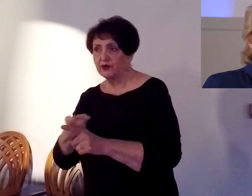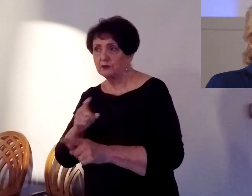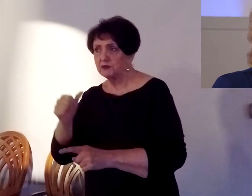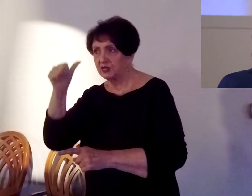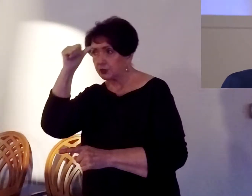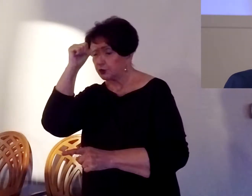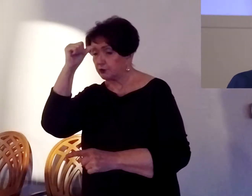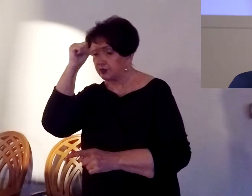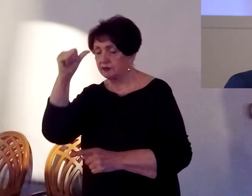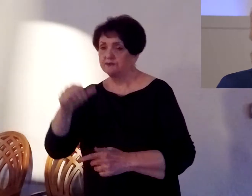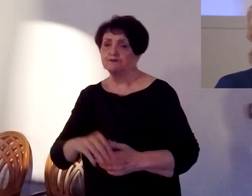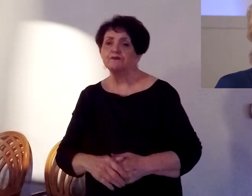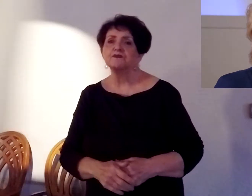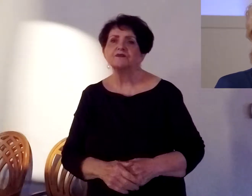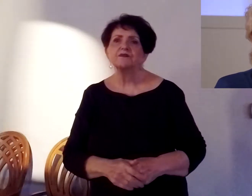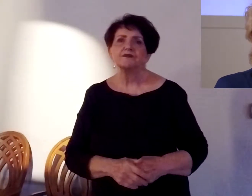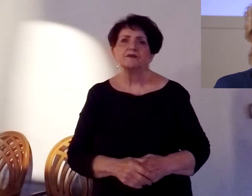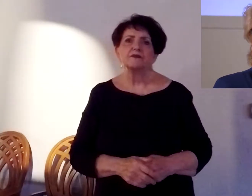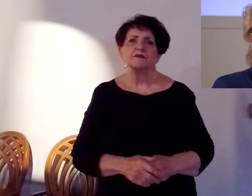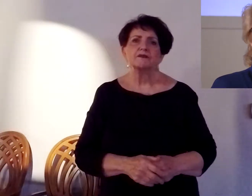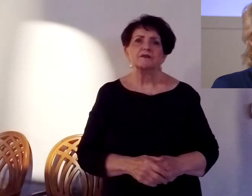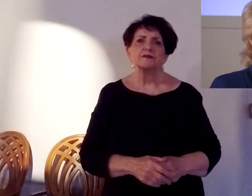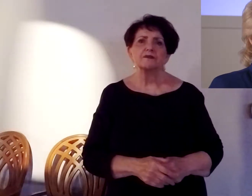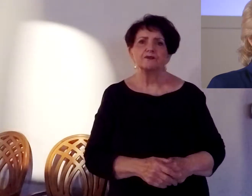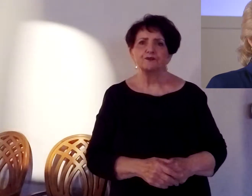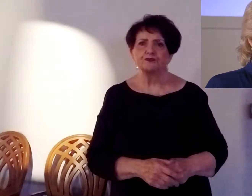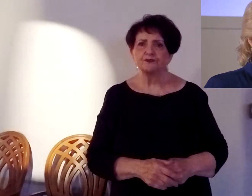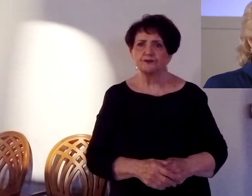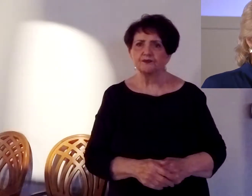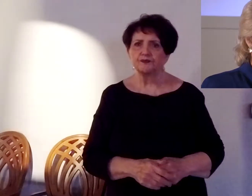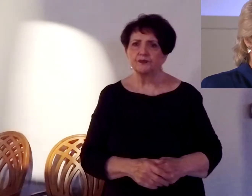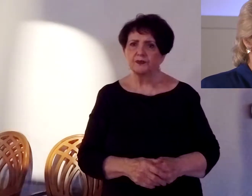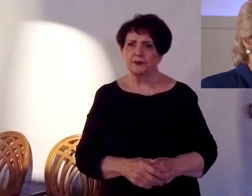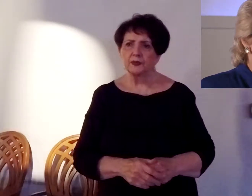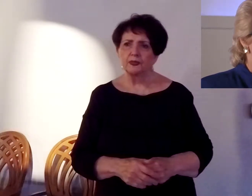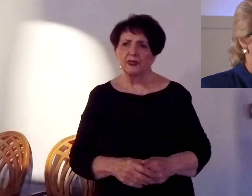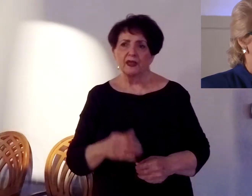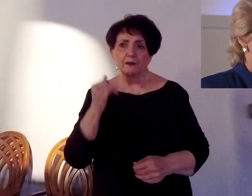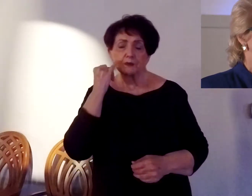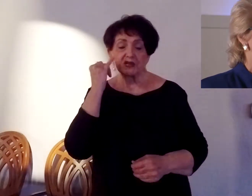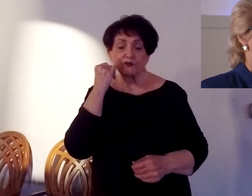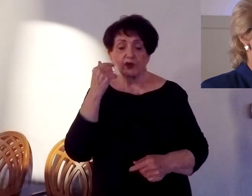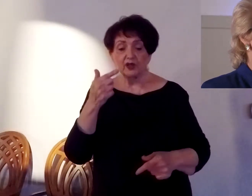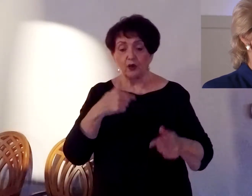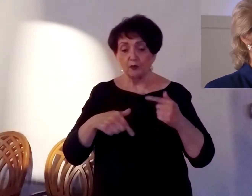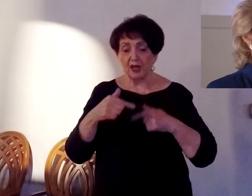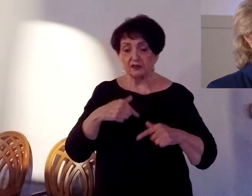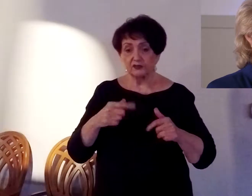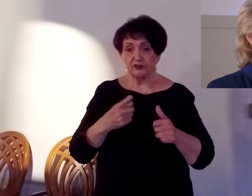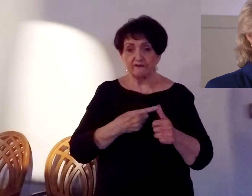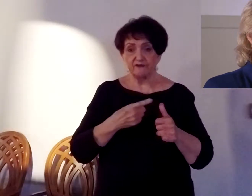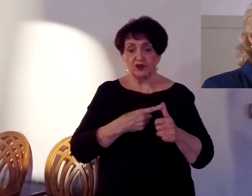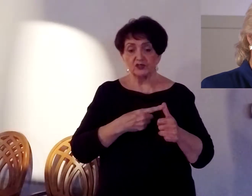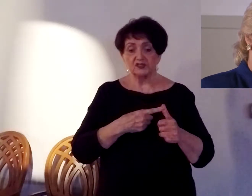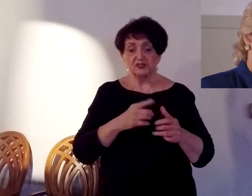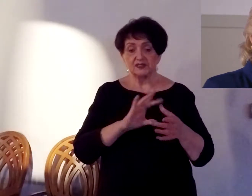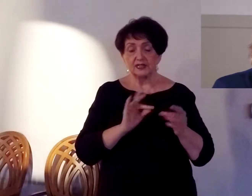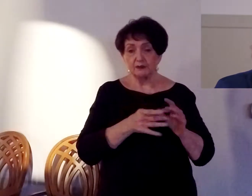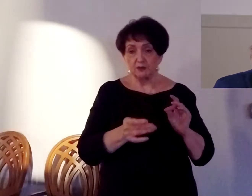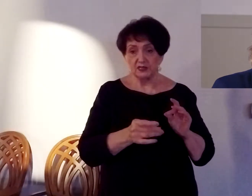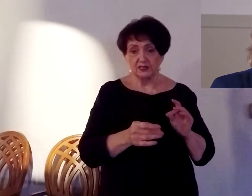science, and science and the other religions. But if we go back to that first statement, the teachings of